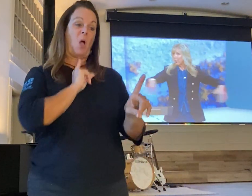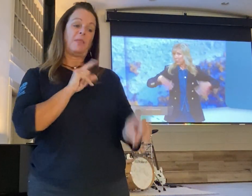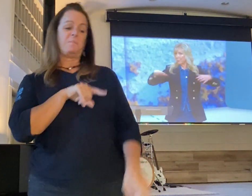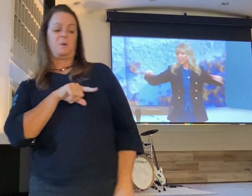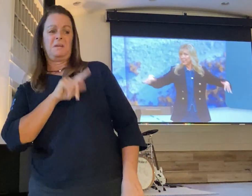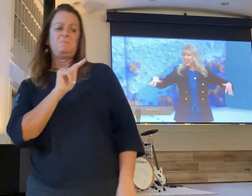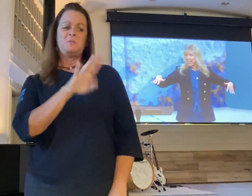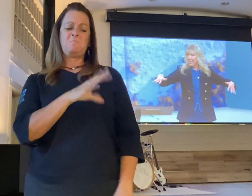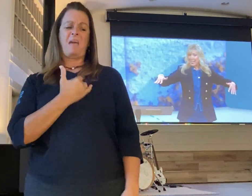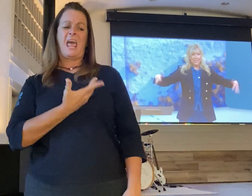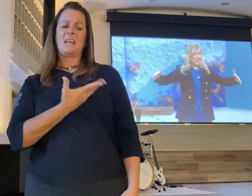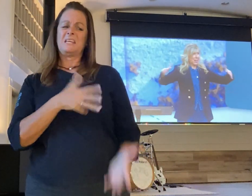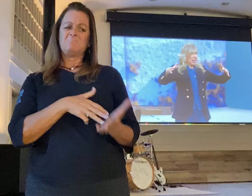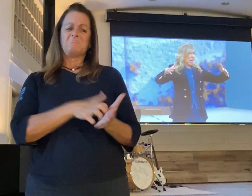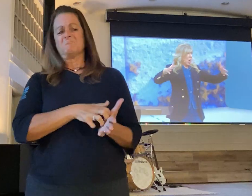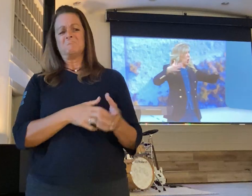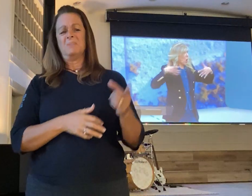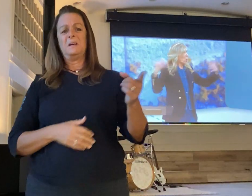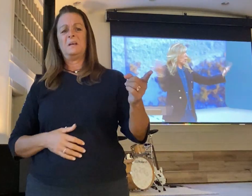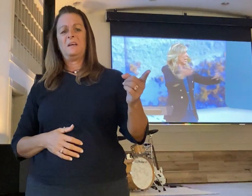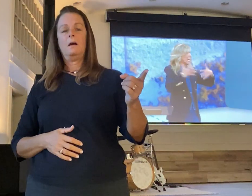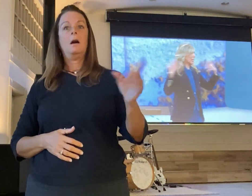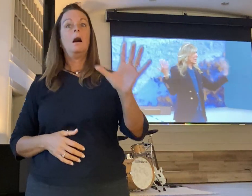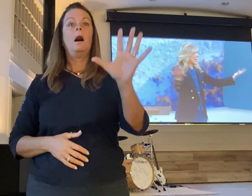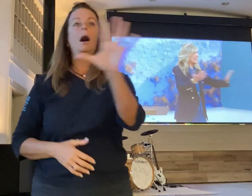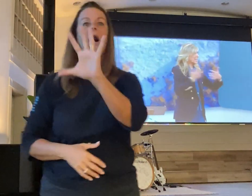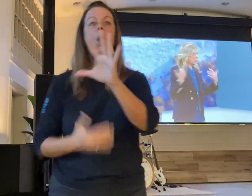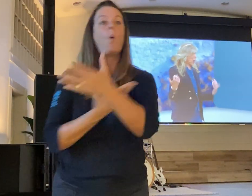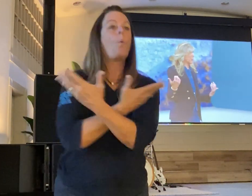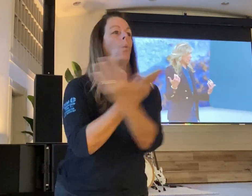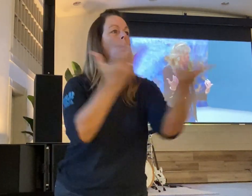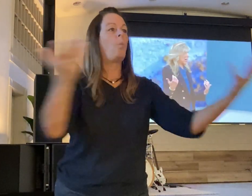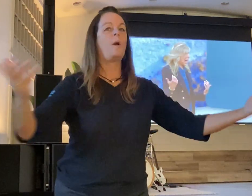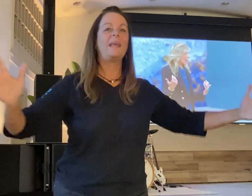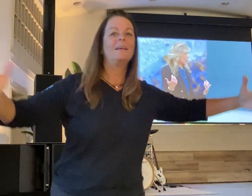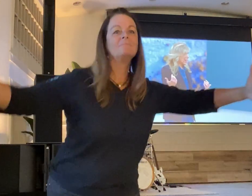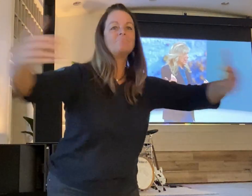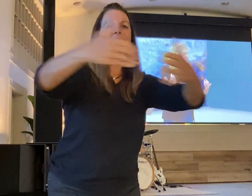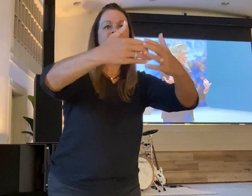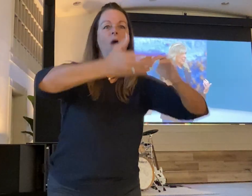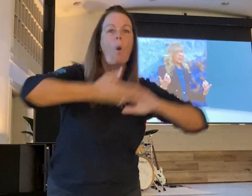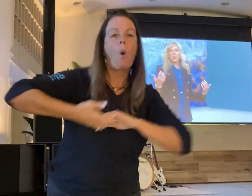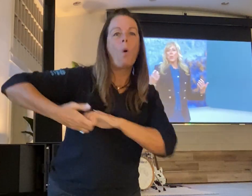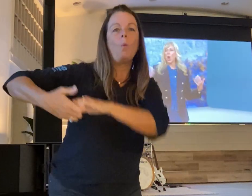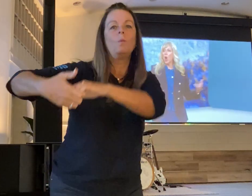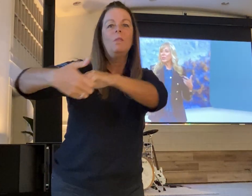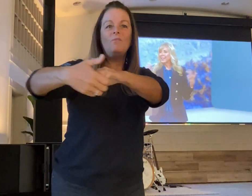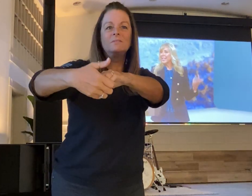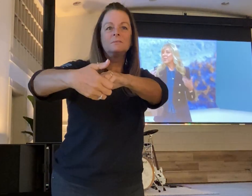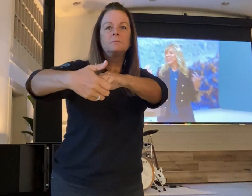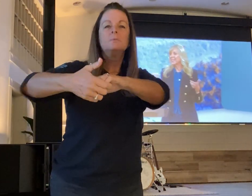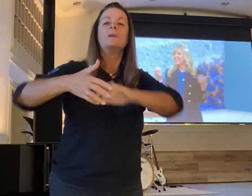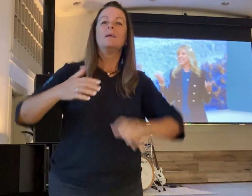an us problem. It's a we collective problem that we have. See, where we all live in